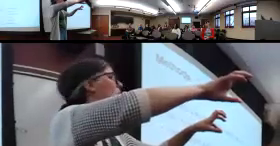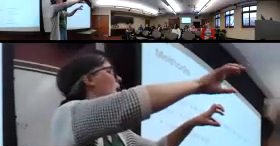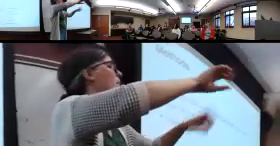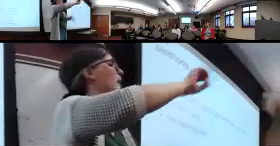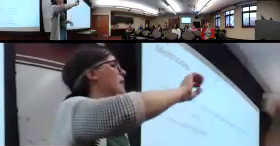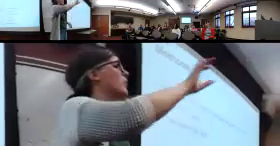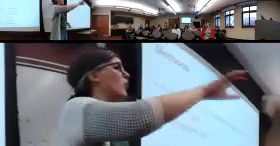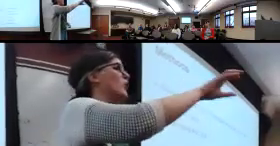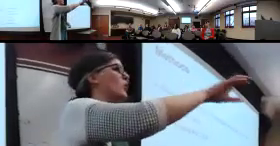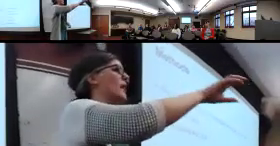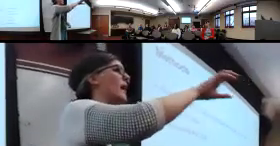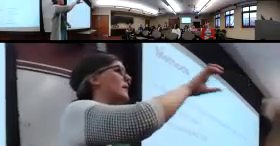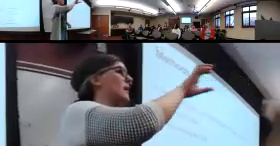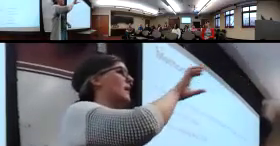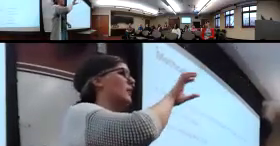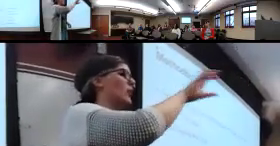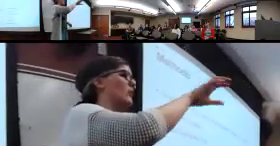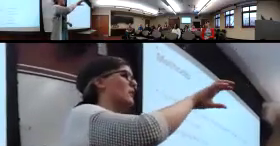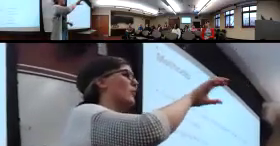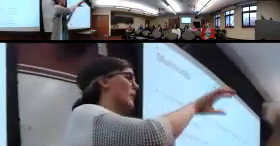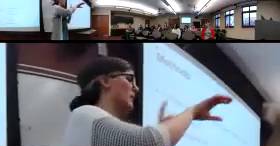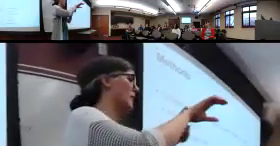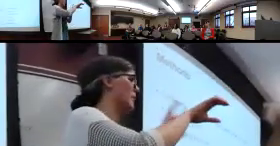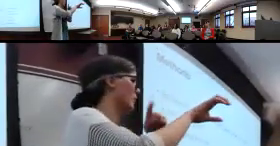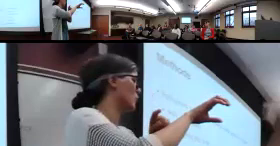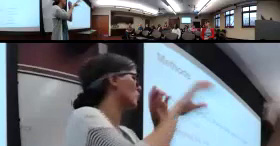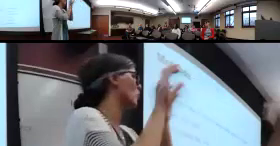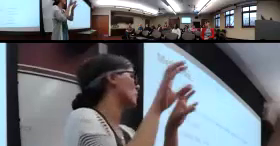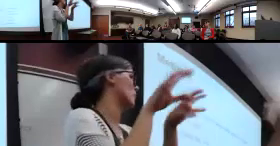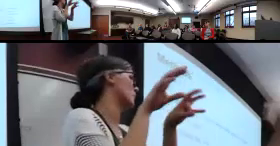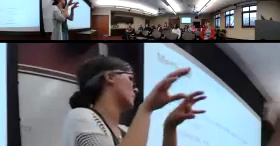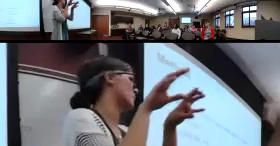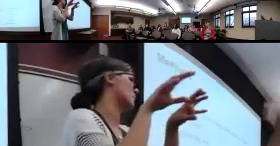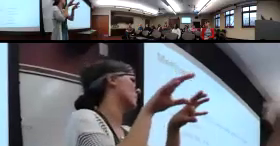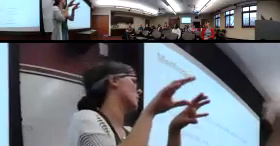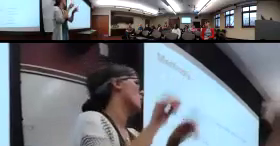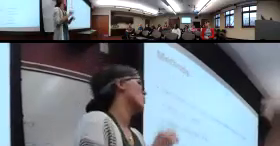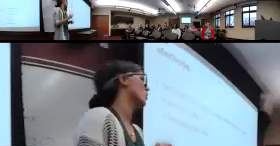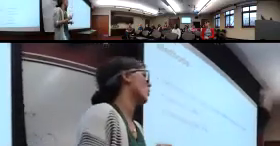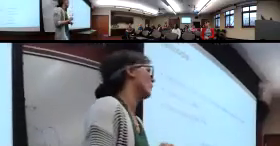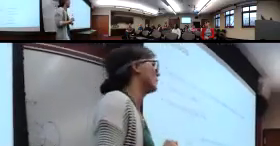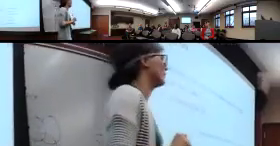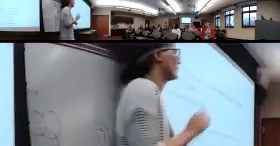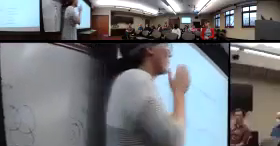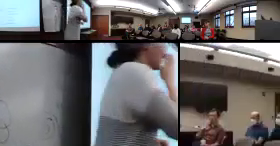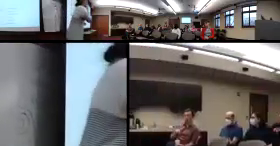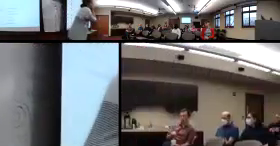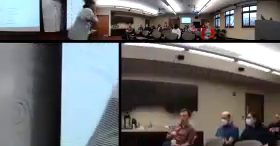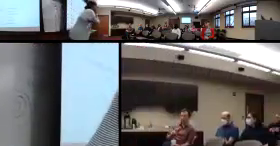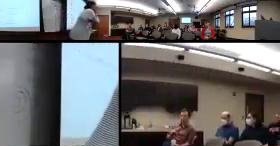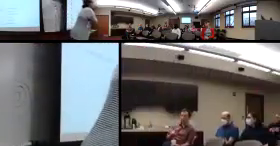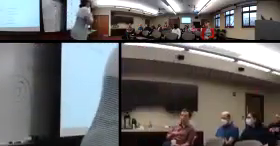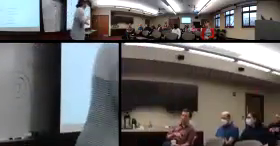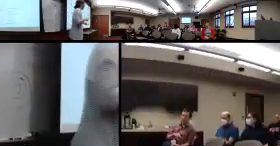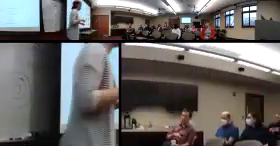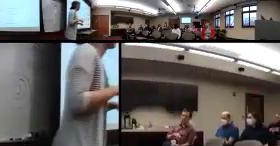thing. And we only looked at occurrences for maintained and reintroduced, only subject position. So, I'm sorry, it's going to break it. So